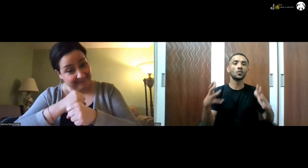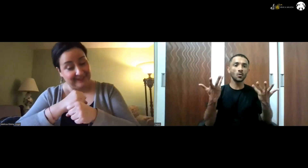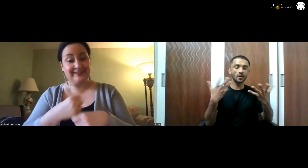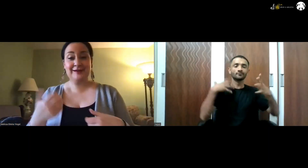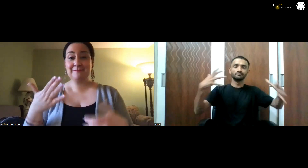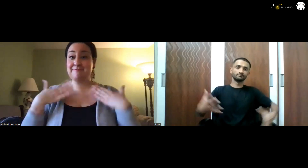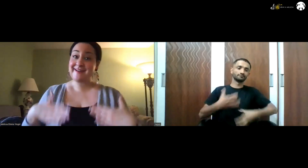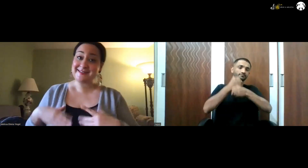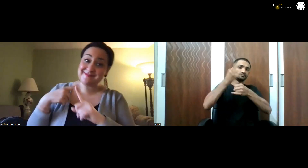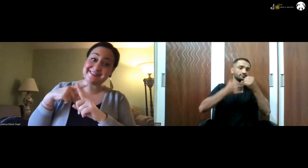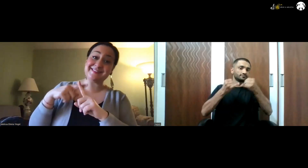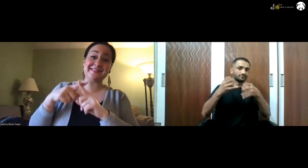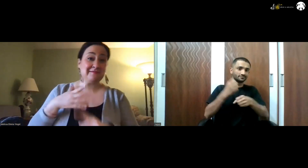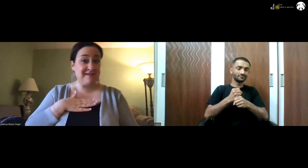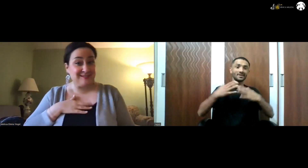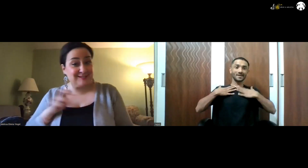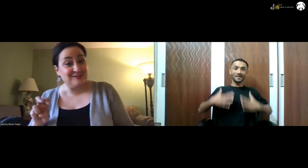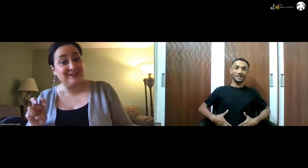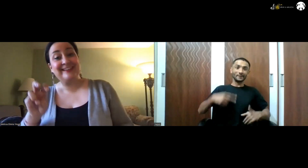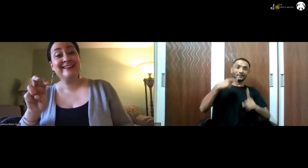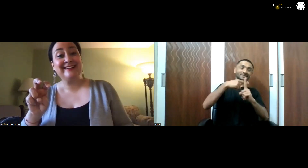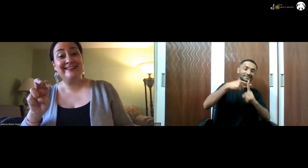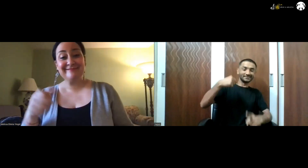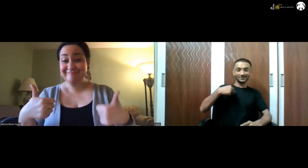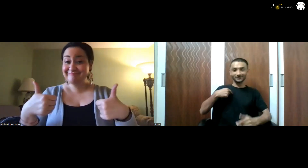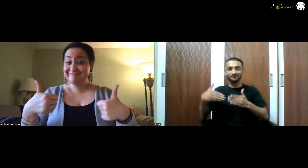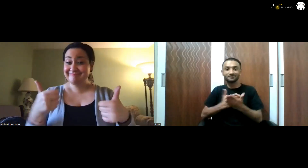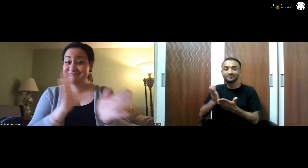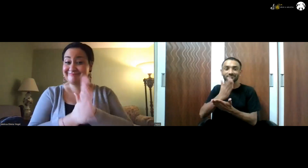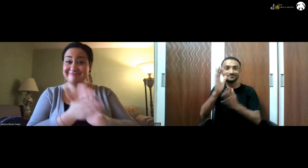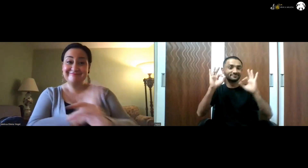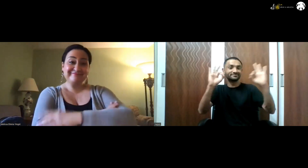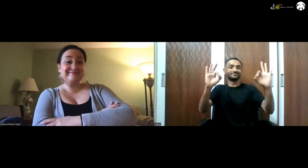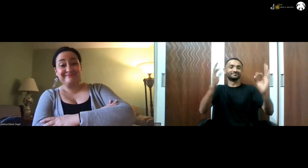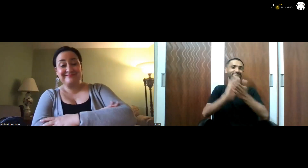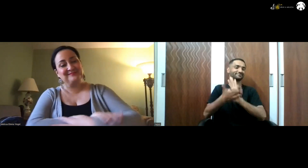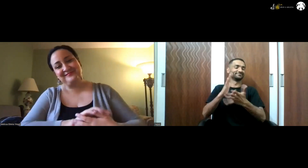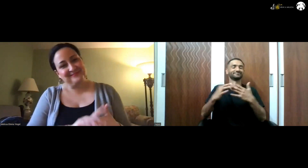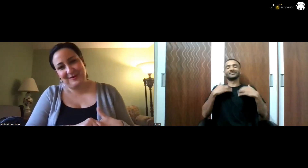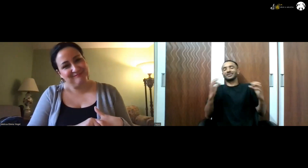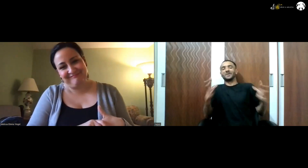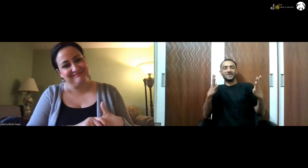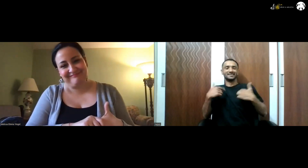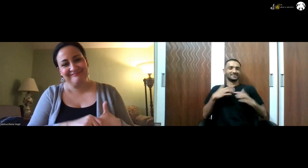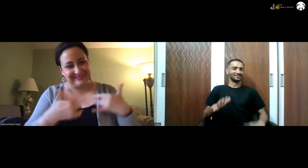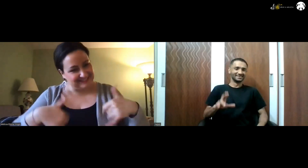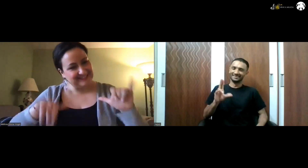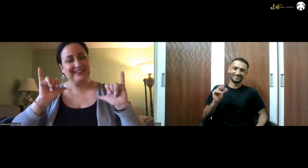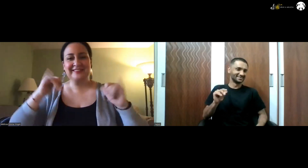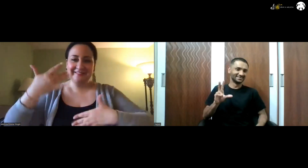So to summarize, body positivity and my journey has been great. But that's